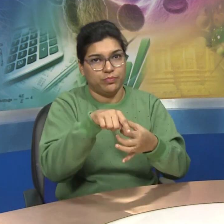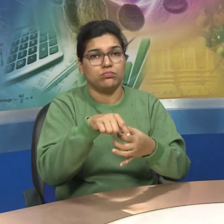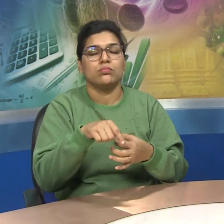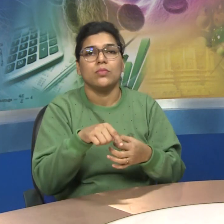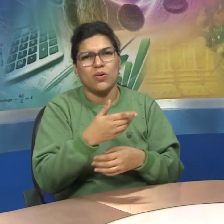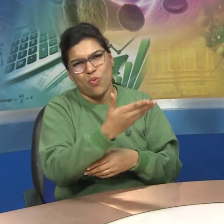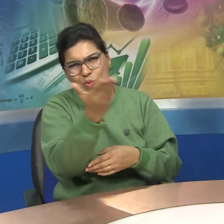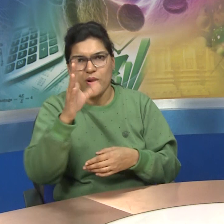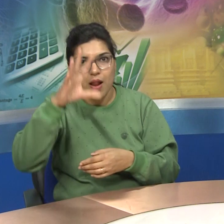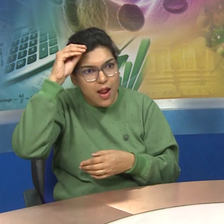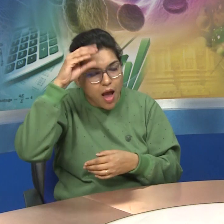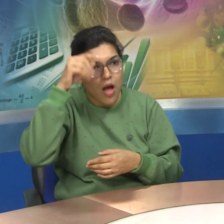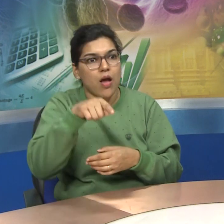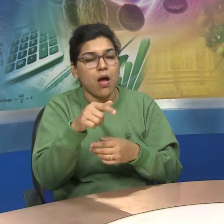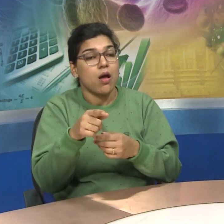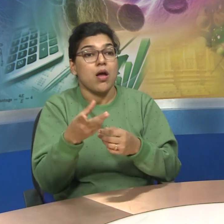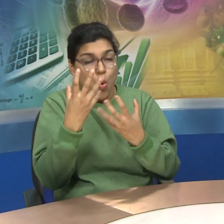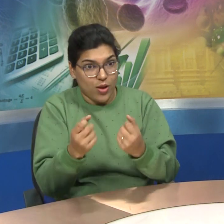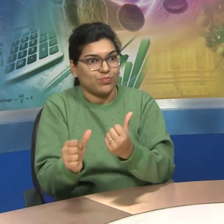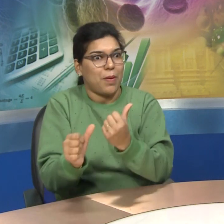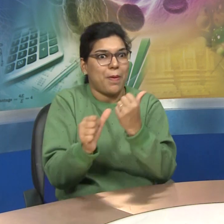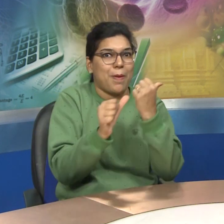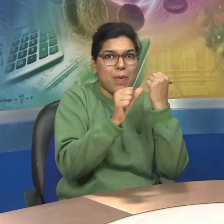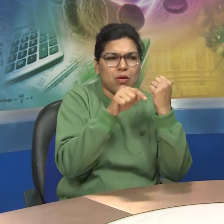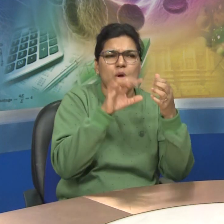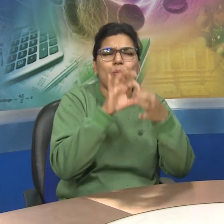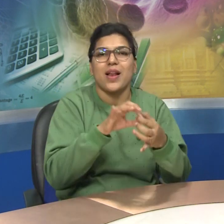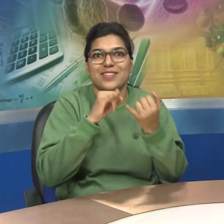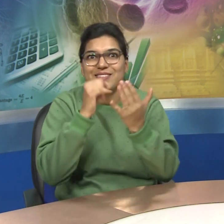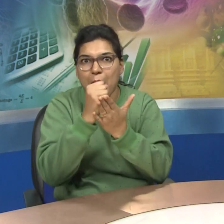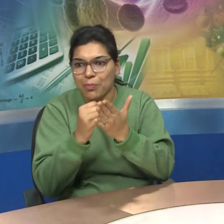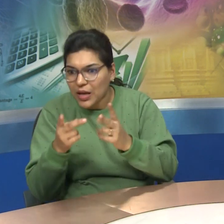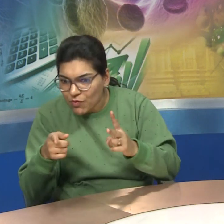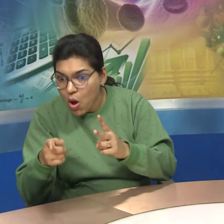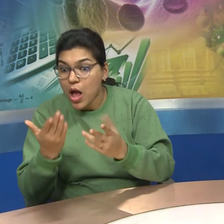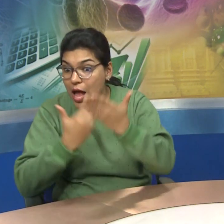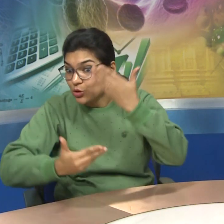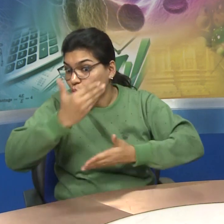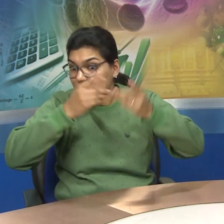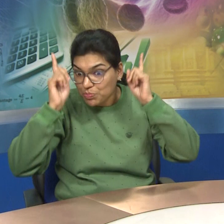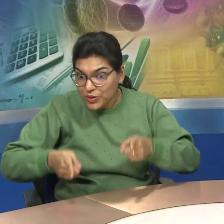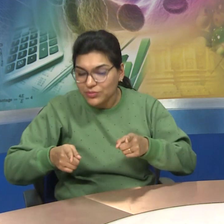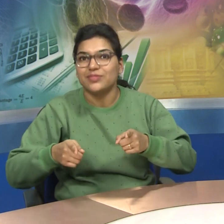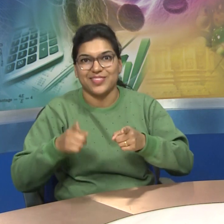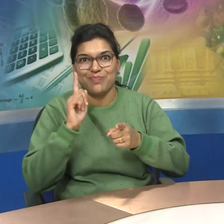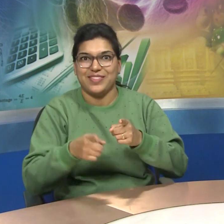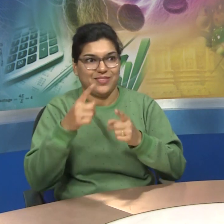in a historical overview. You have learned in